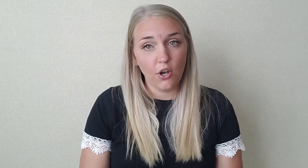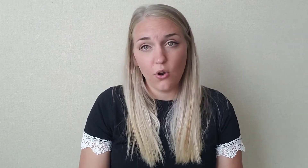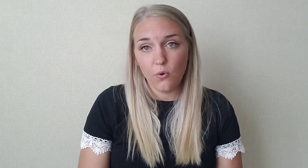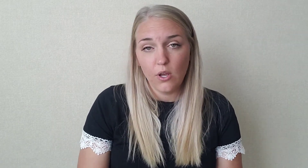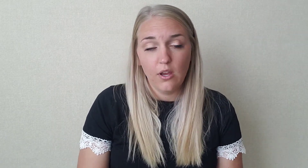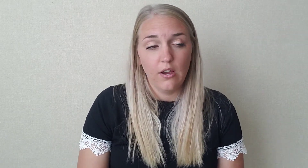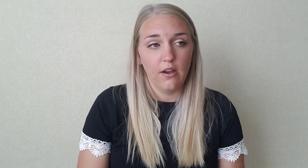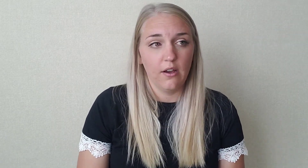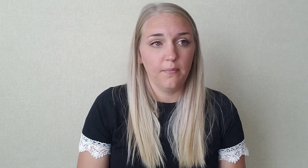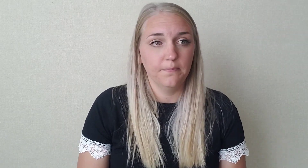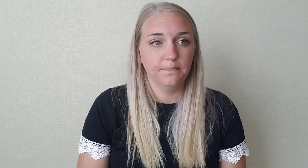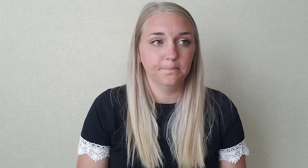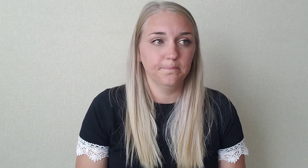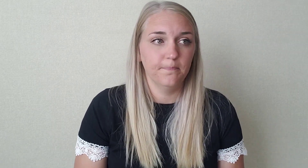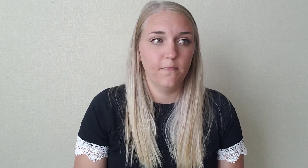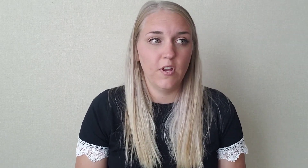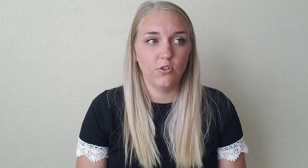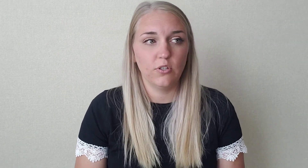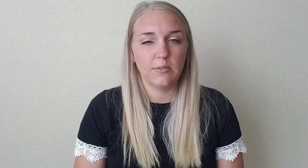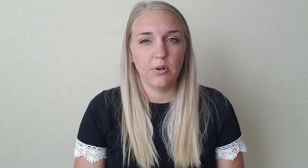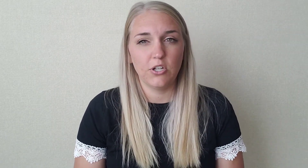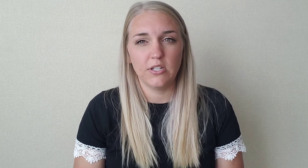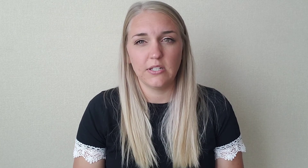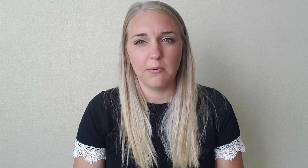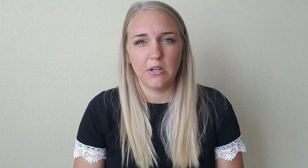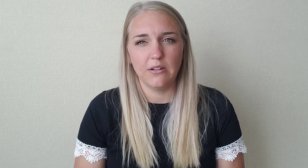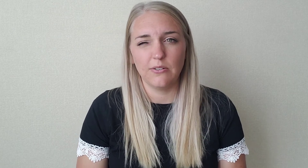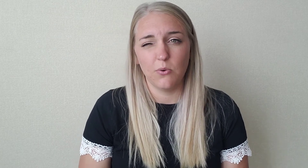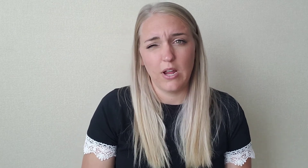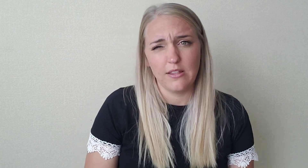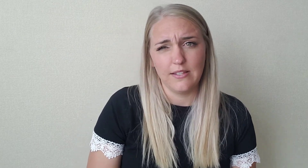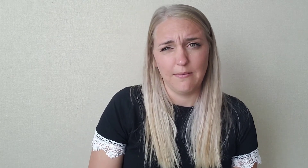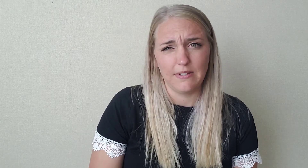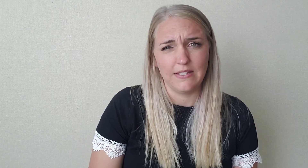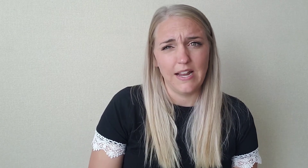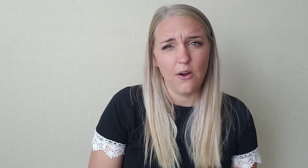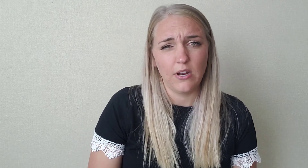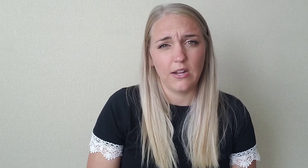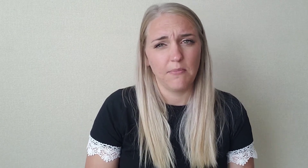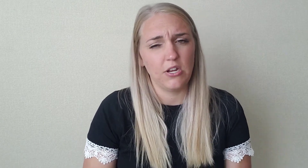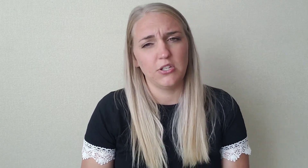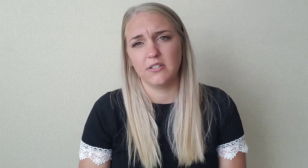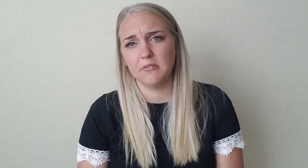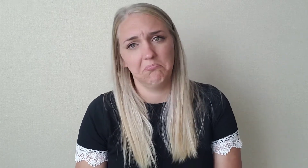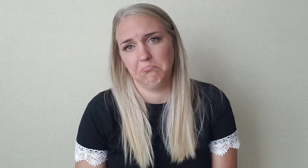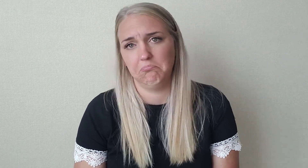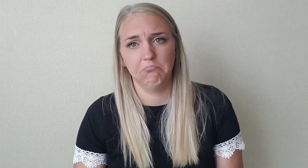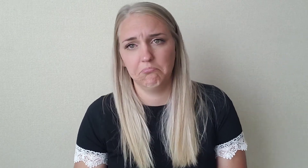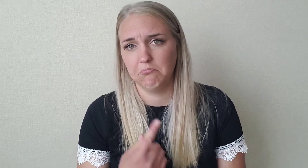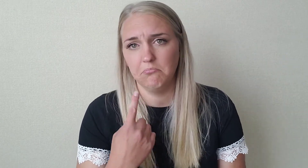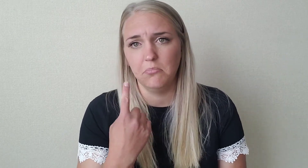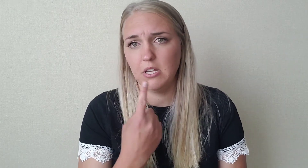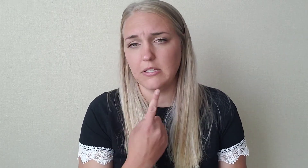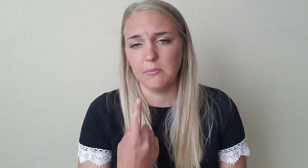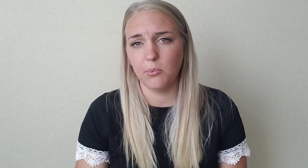no. Facial expression isn't going to be quite the same as doubting. It might just be a